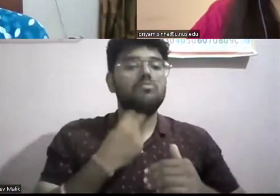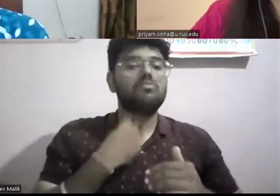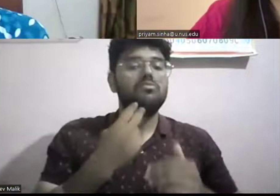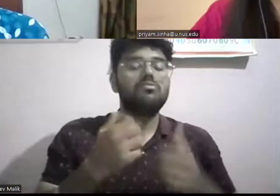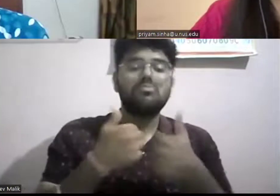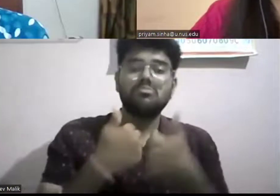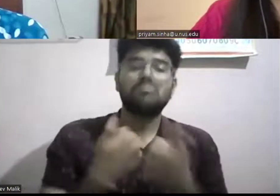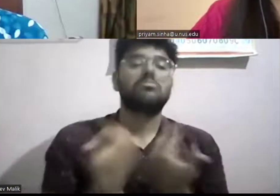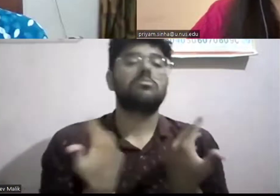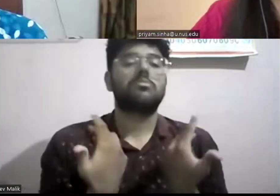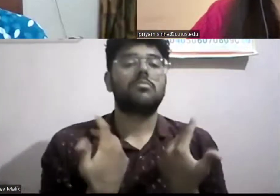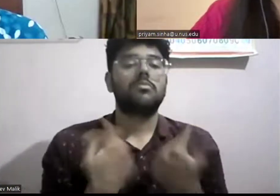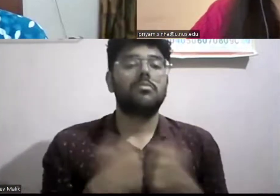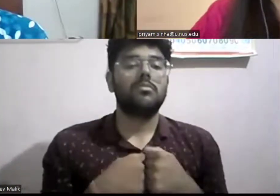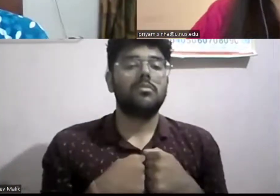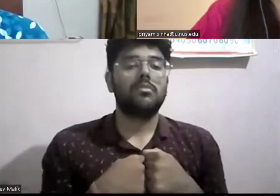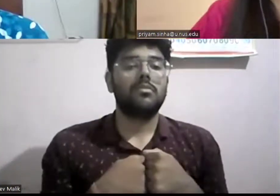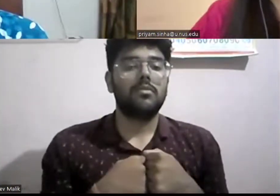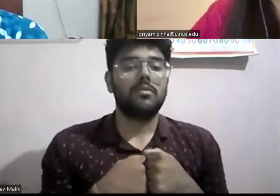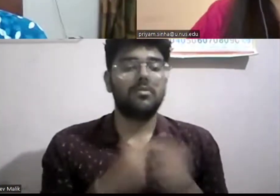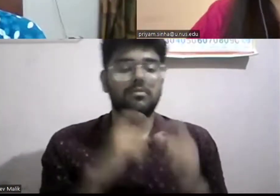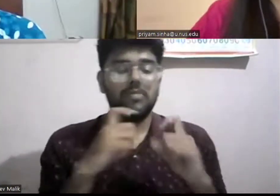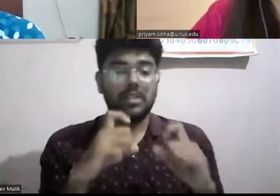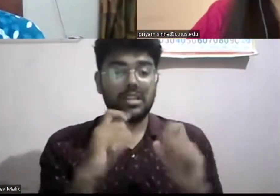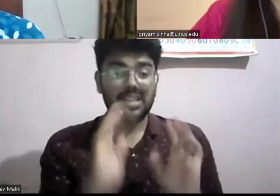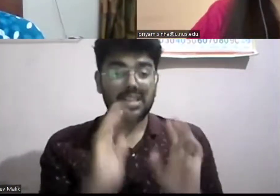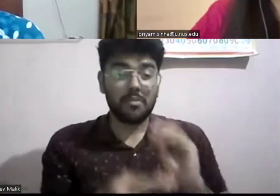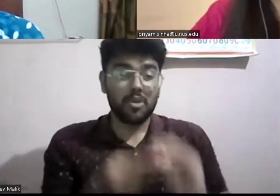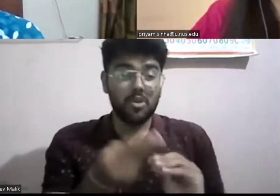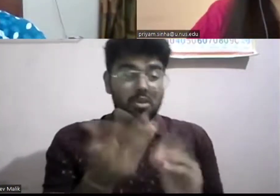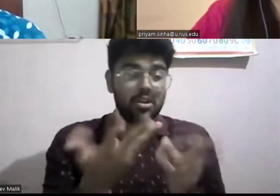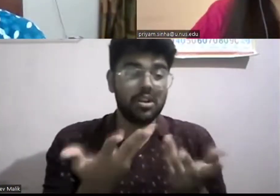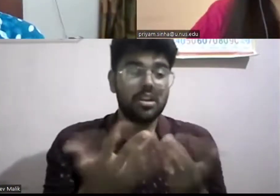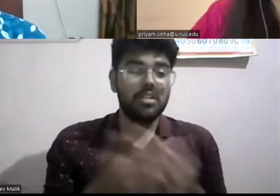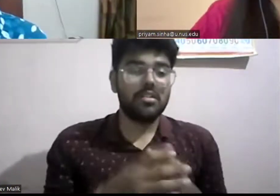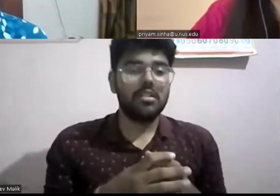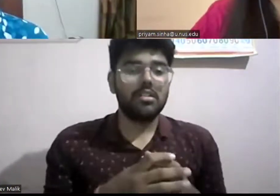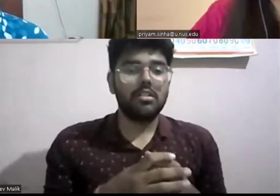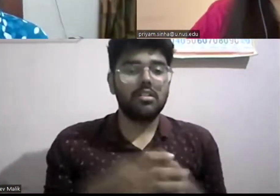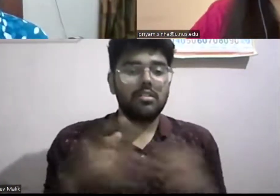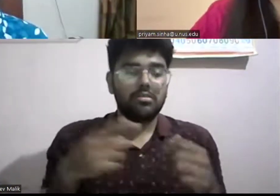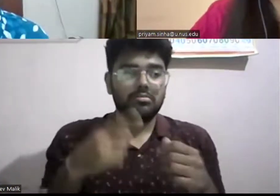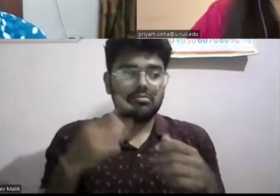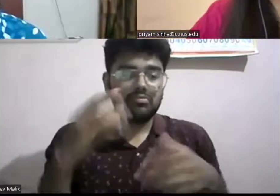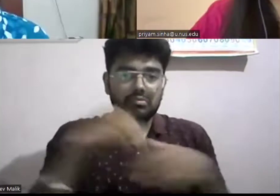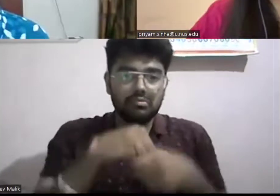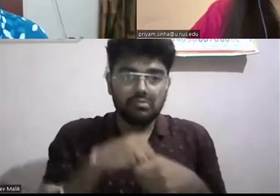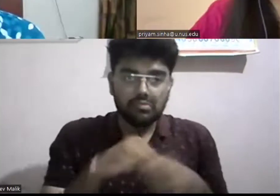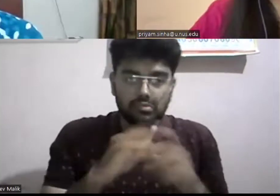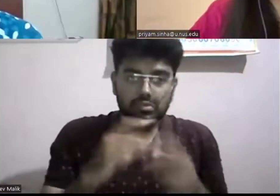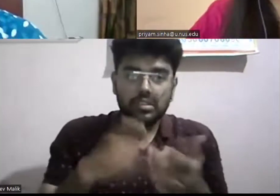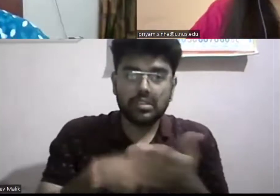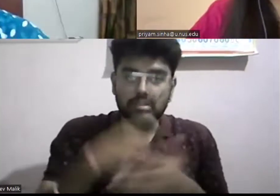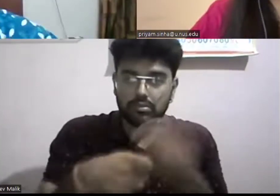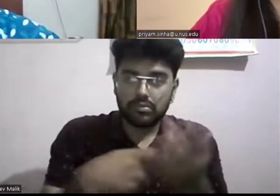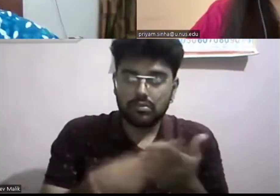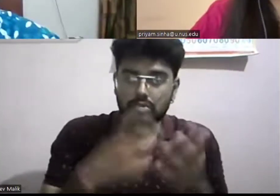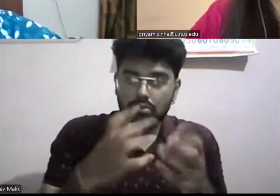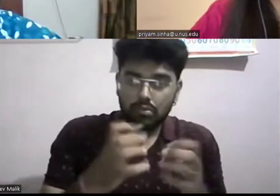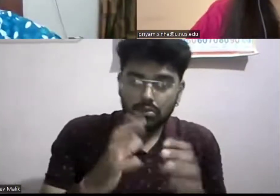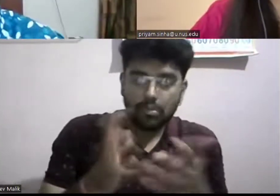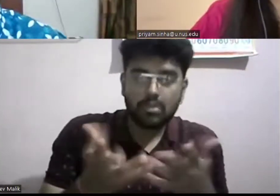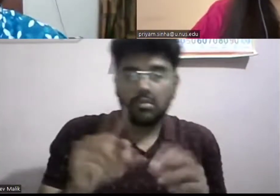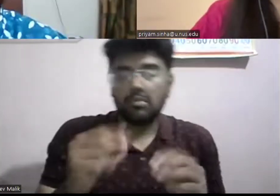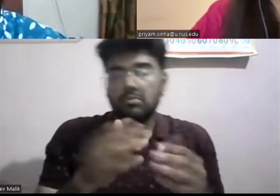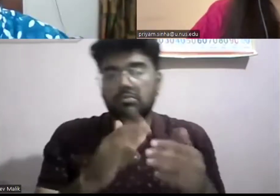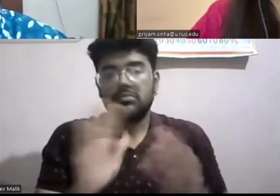uh, concern, like whether she wants to be into a relationship, is something, a very big thing that